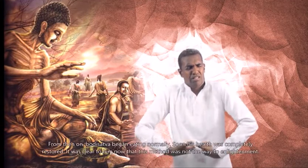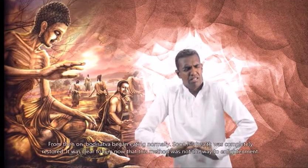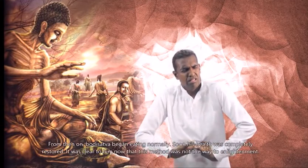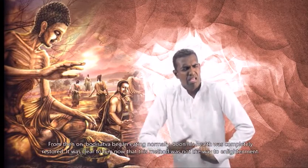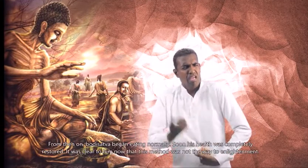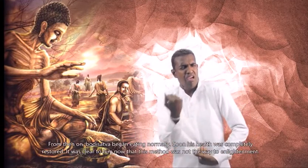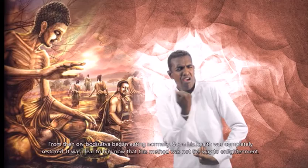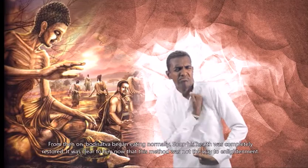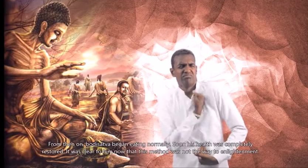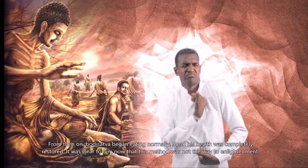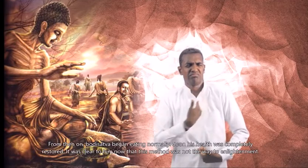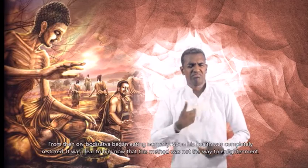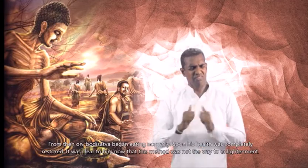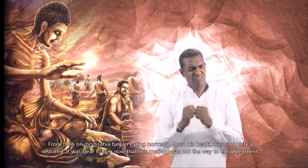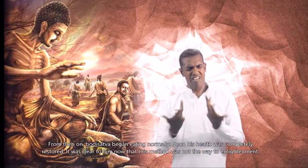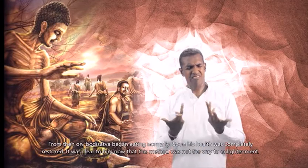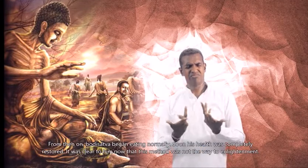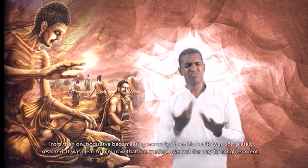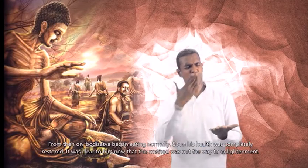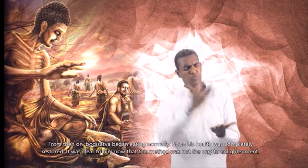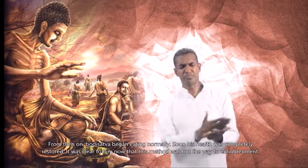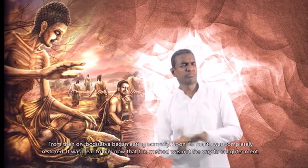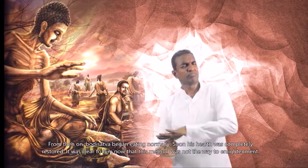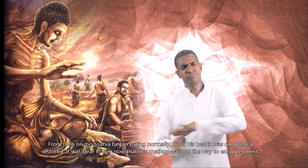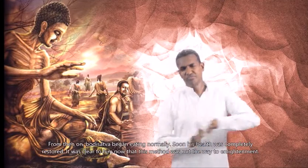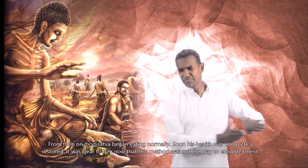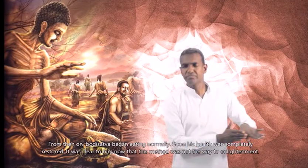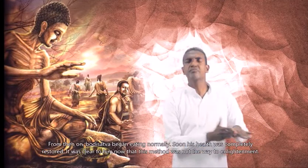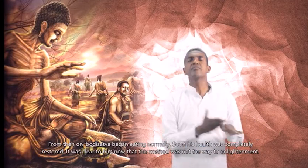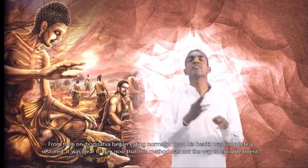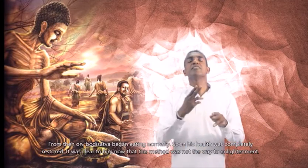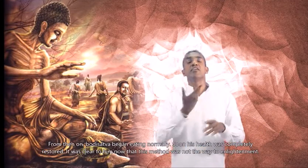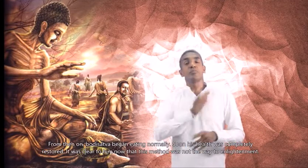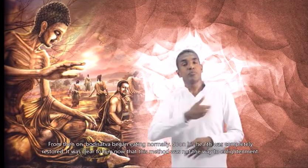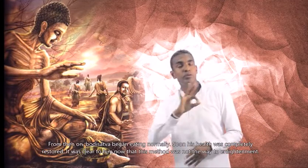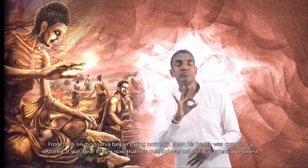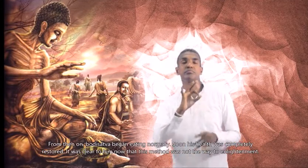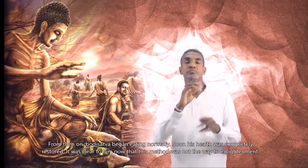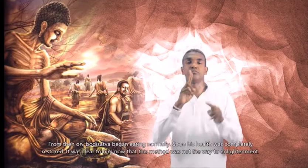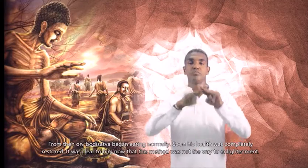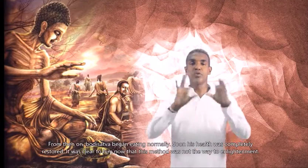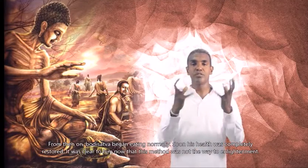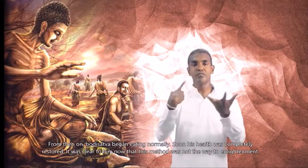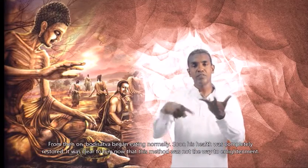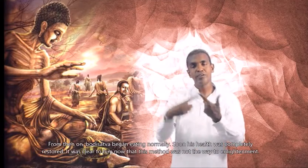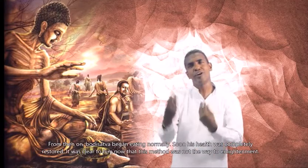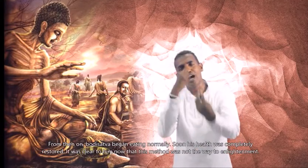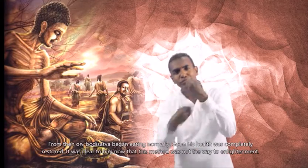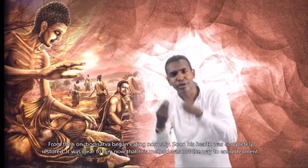From then on, Bodhisattva began eating normally. Soon his health was completely restored. It was